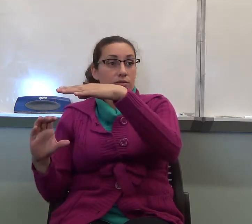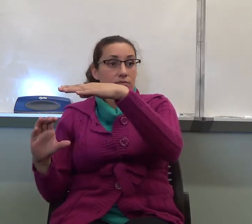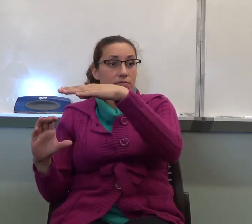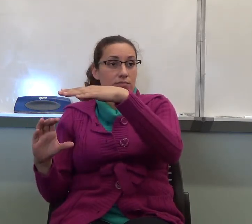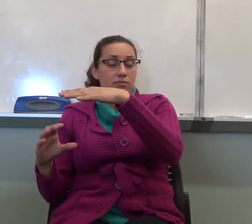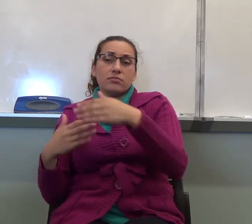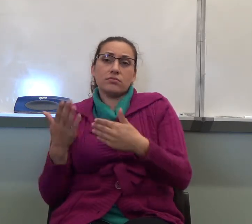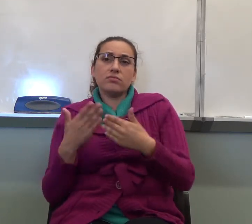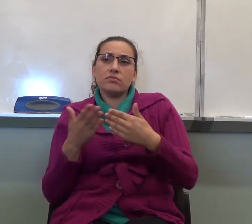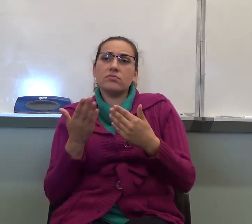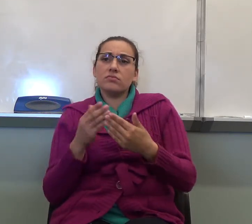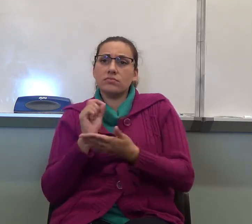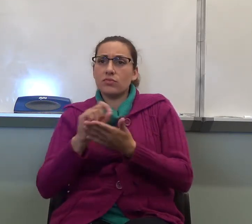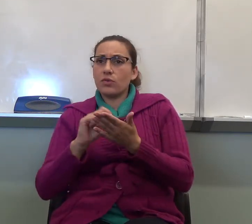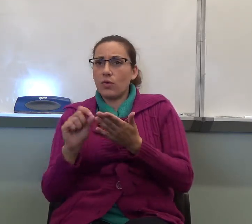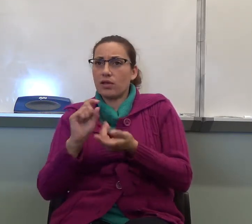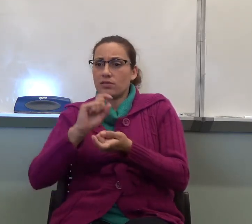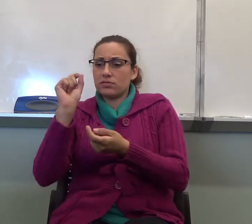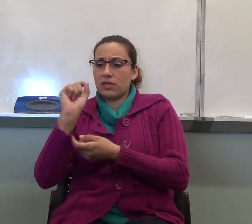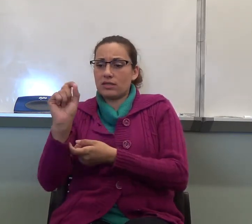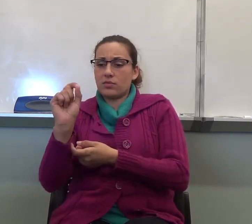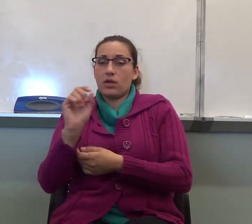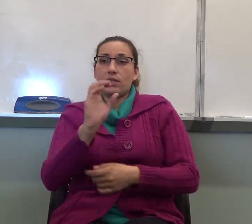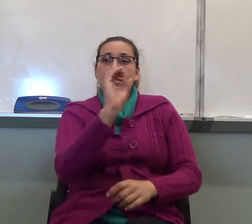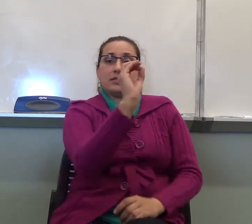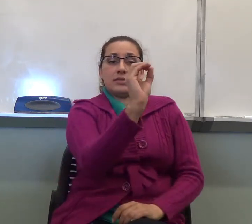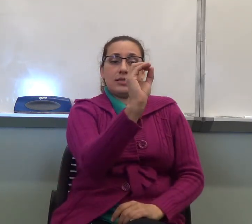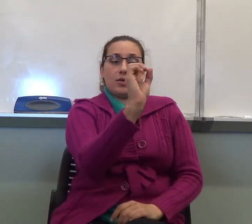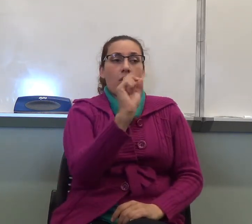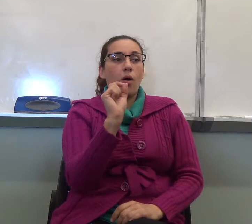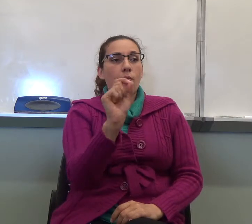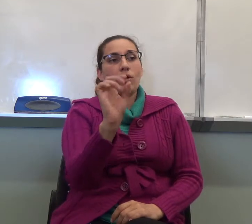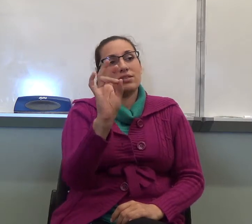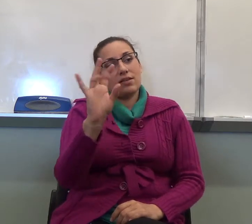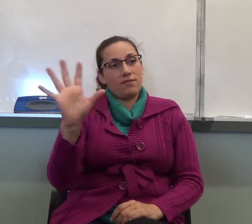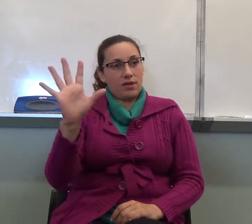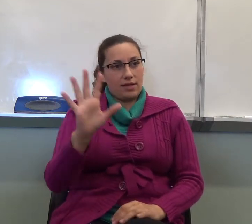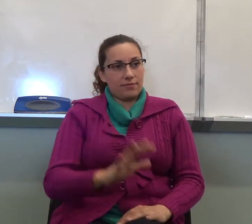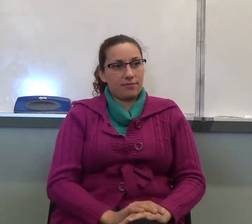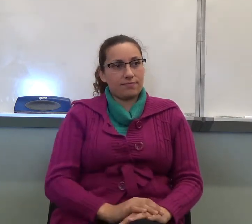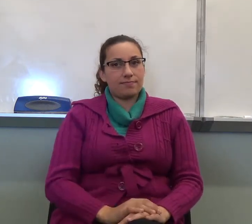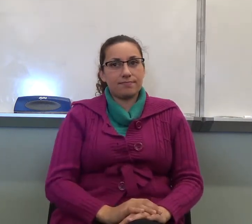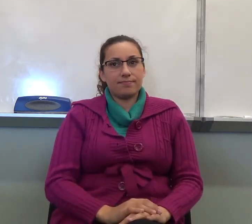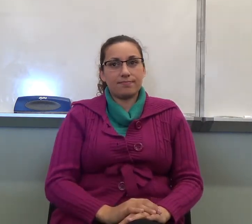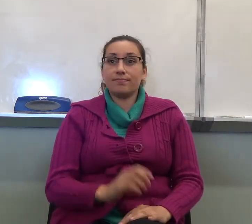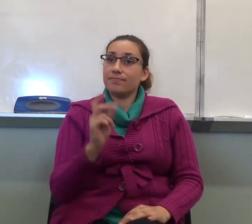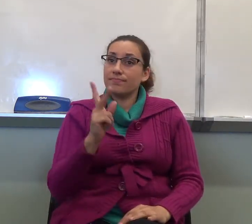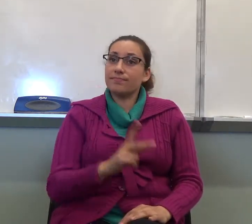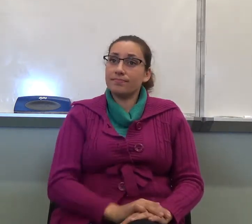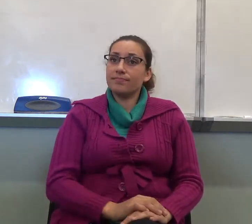decimal, 0.75. 75, and that's in the hundredth position, so this is 75